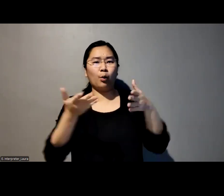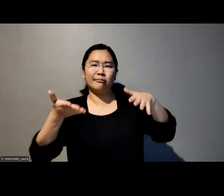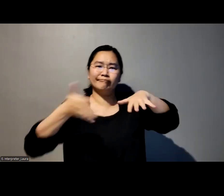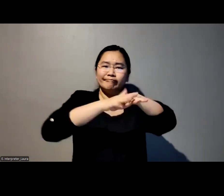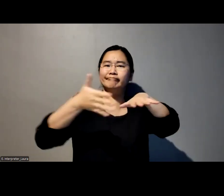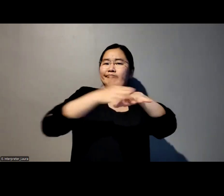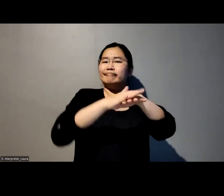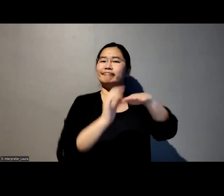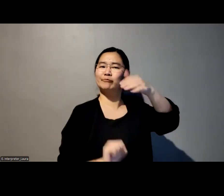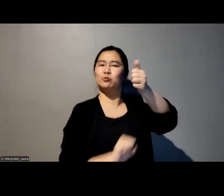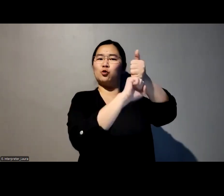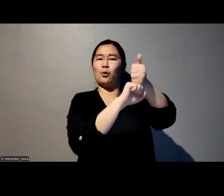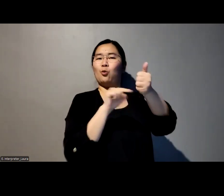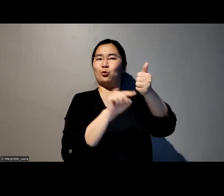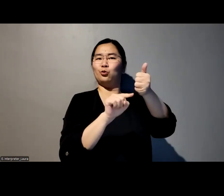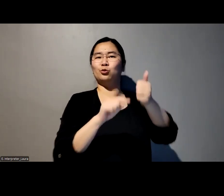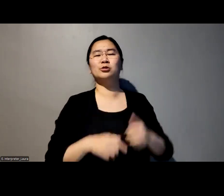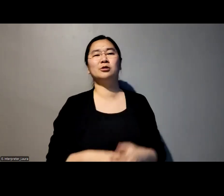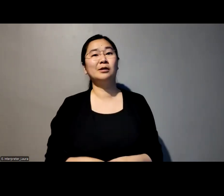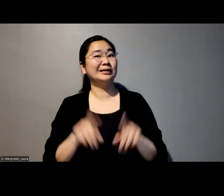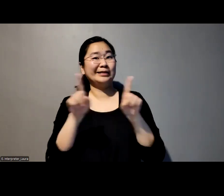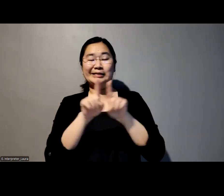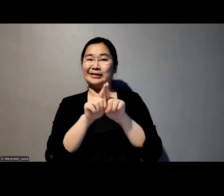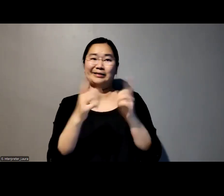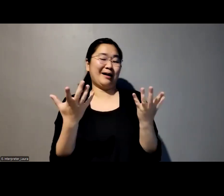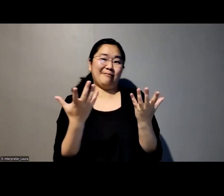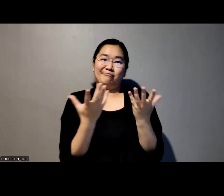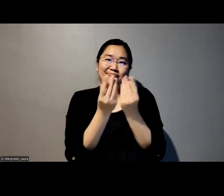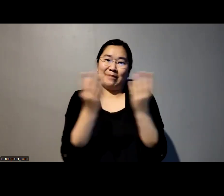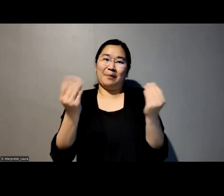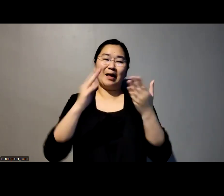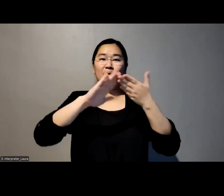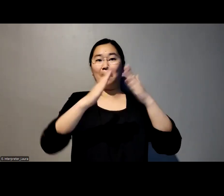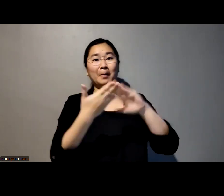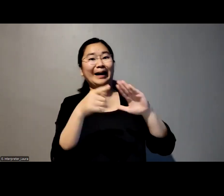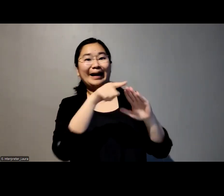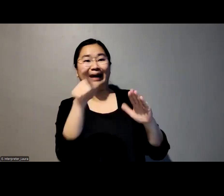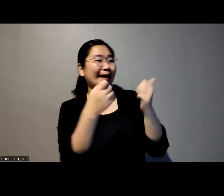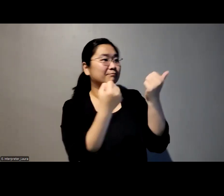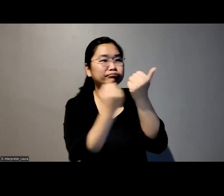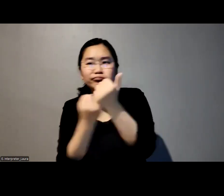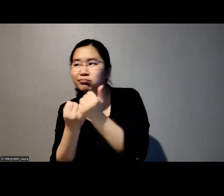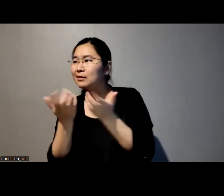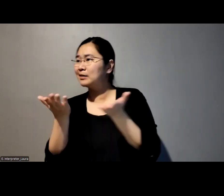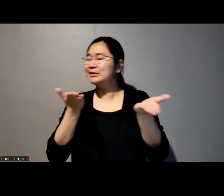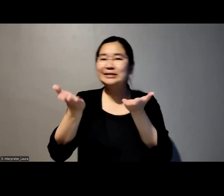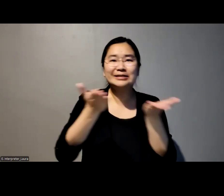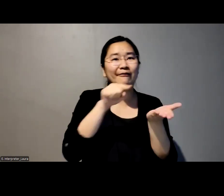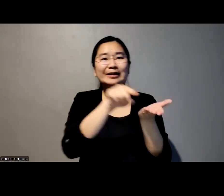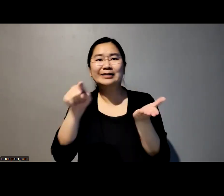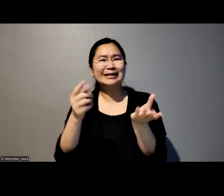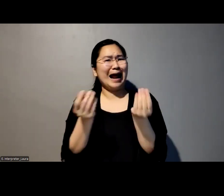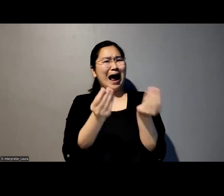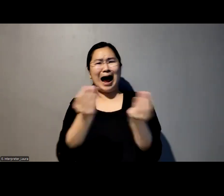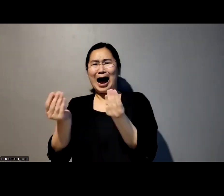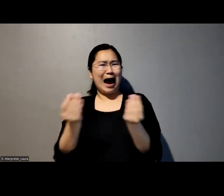processes. What we seek to look at in this webinar is to reflect on the current landscape and also